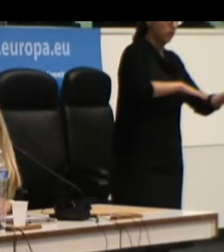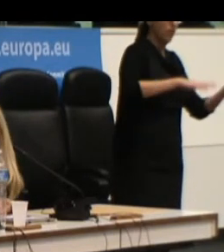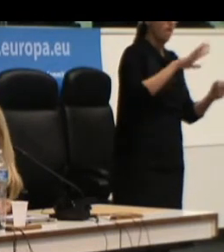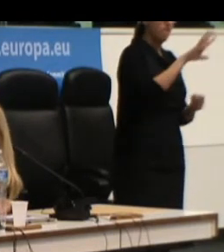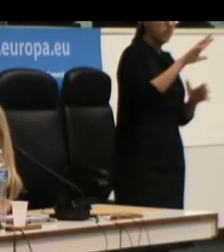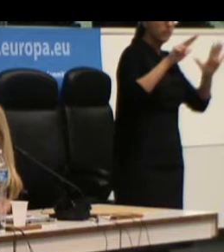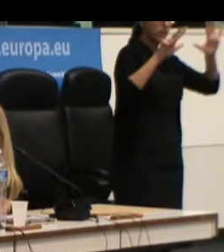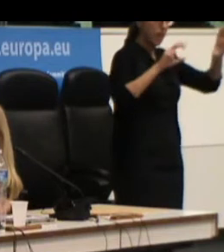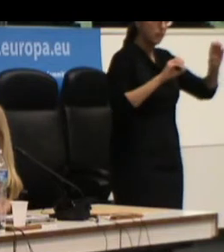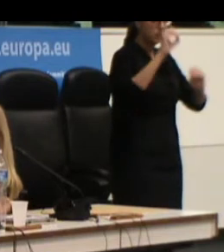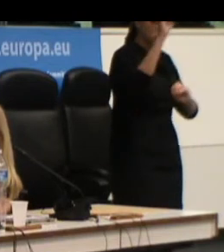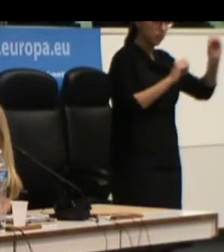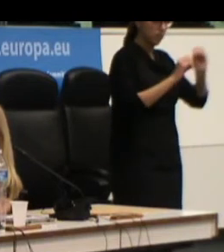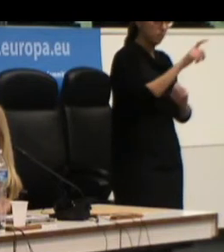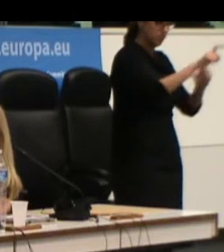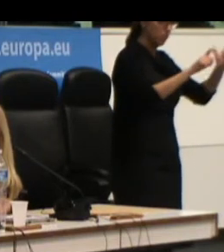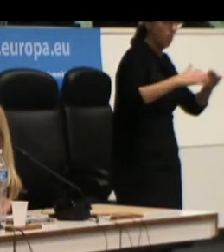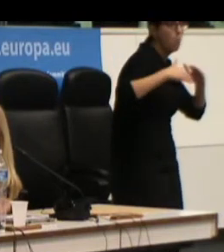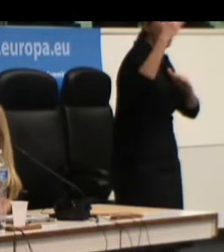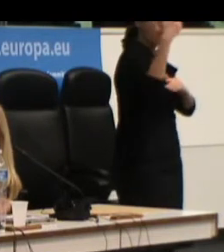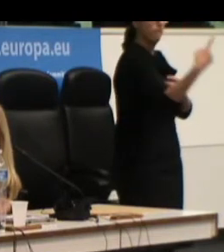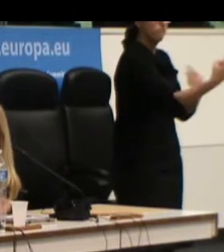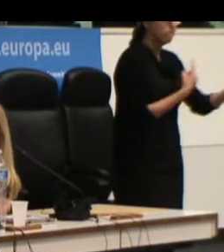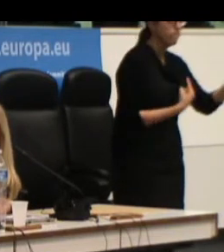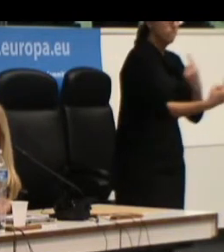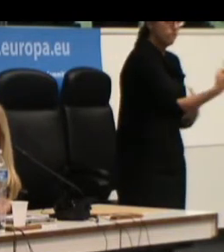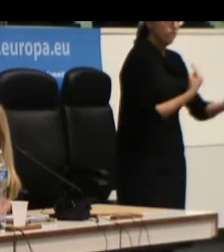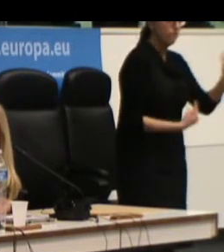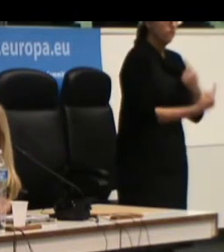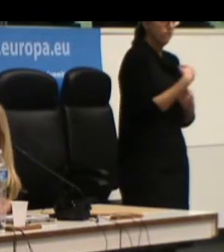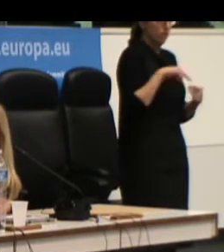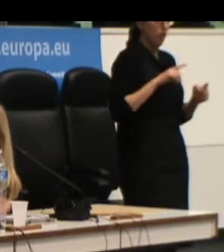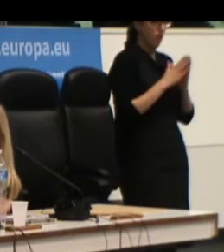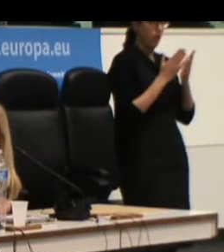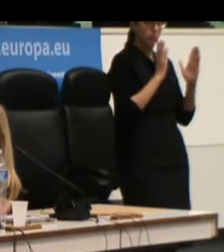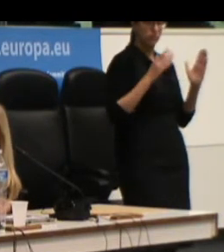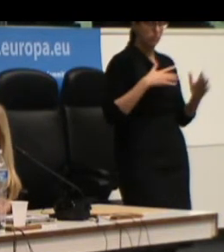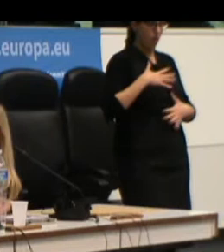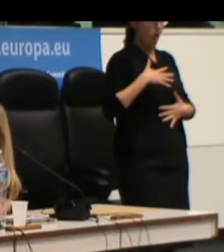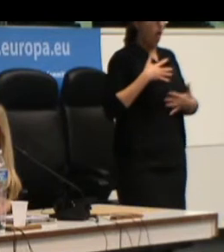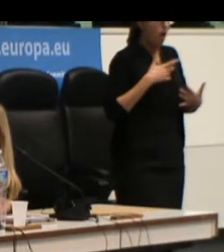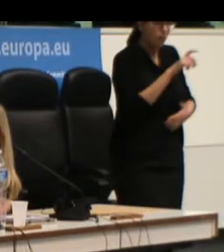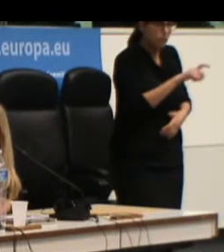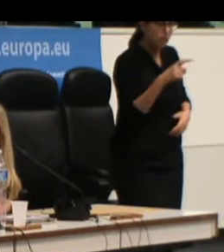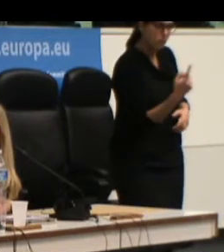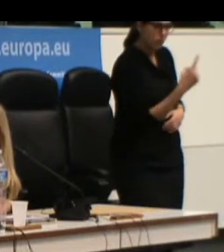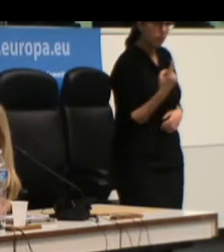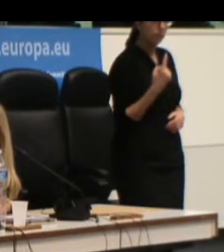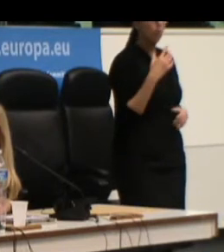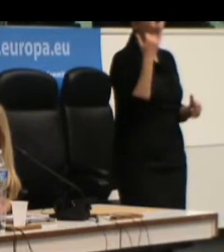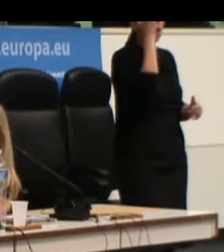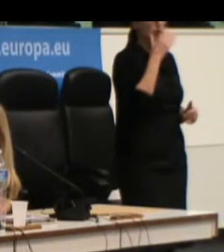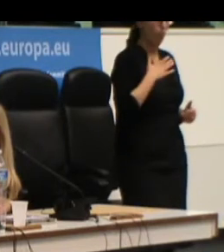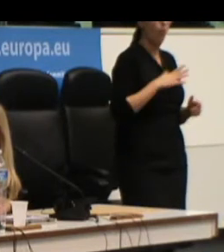58% last year. Now that's pretty impressive, and a lot of people came in simply because they want the IT